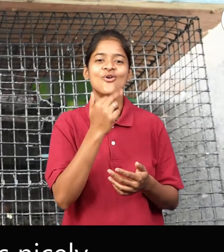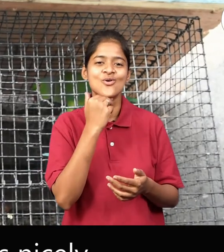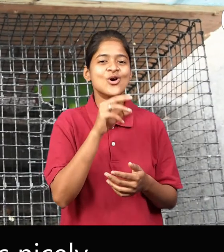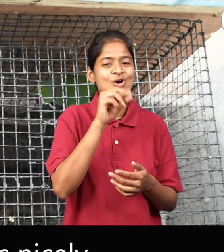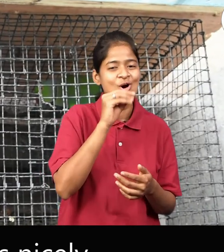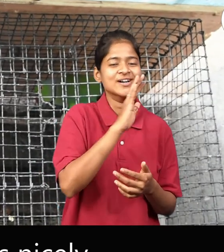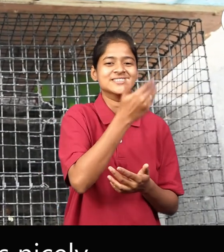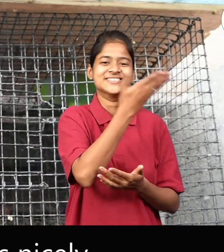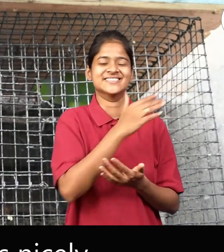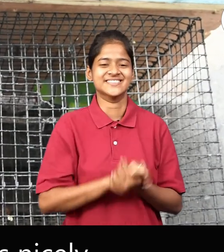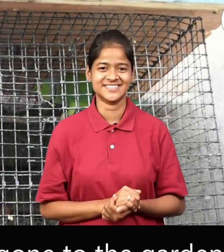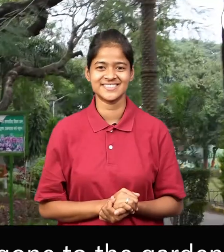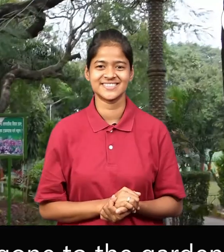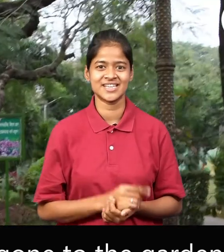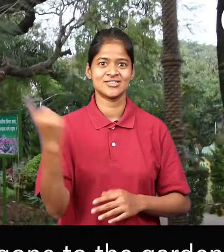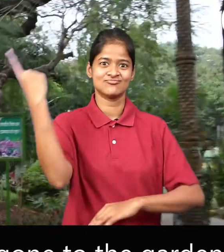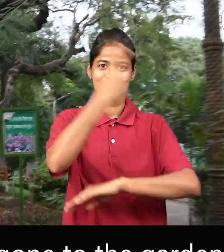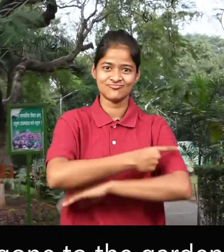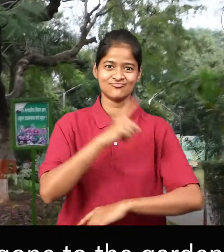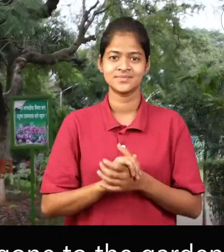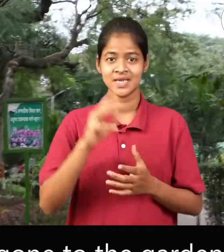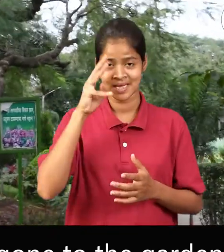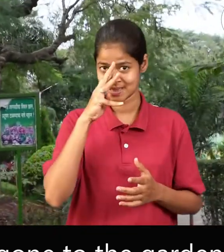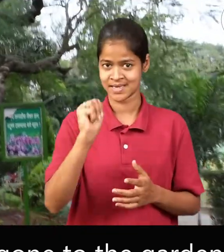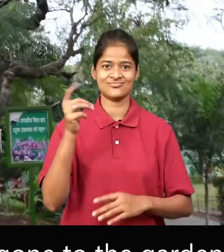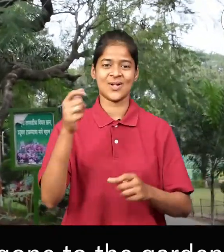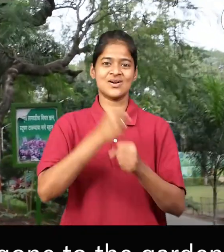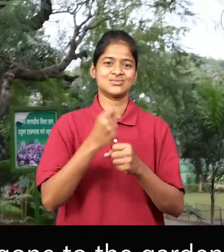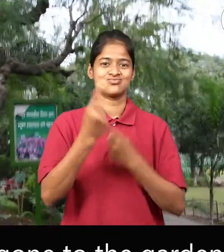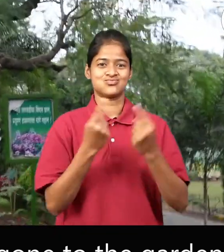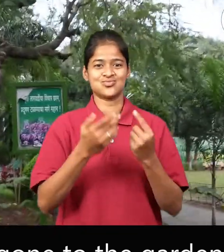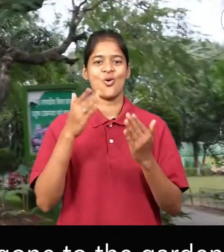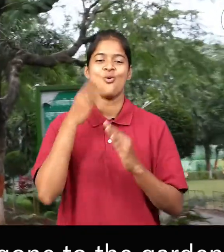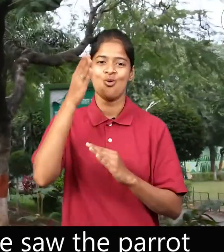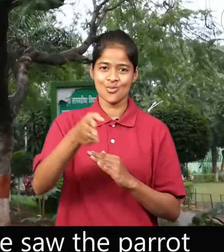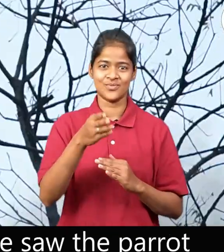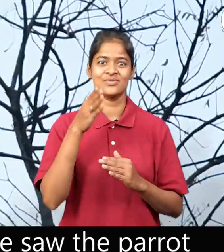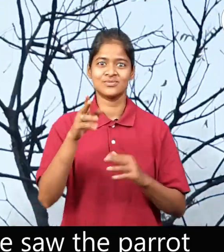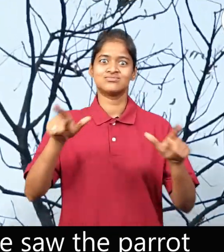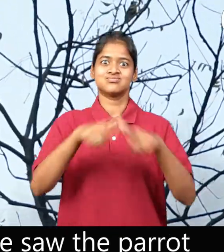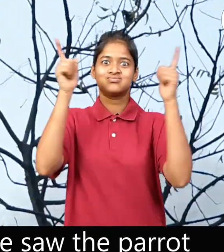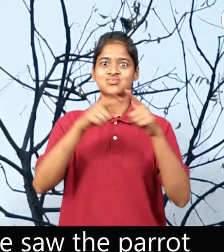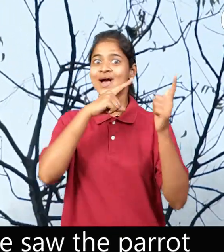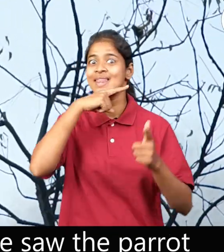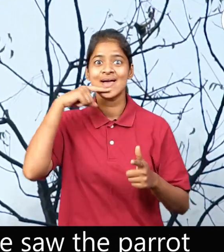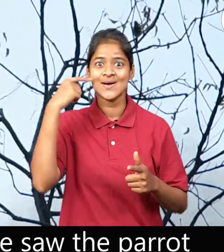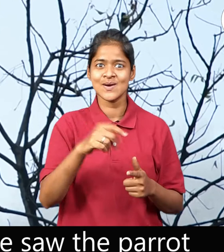nicely once monica had gone to the garden at that time she saw